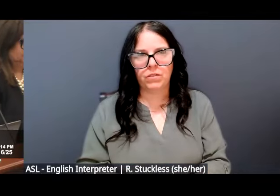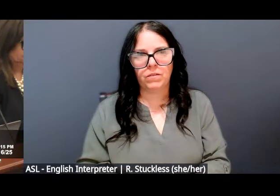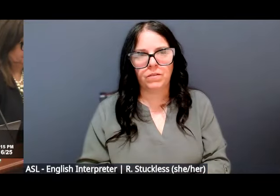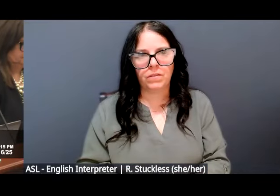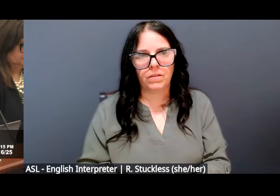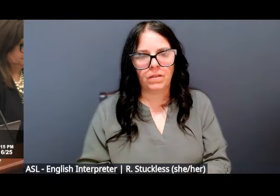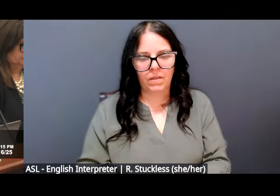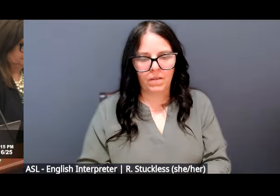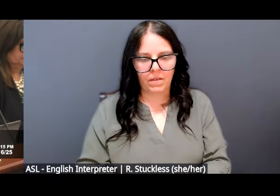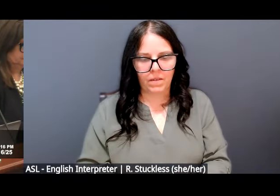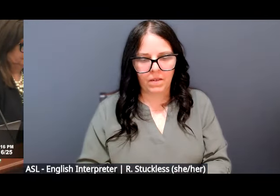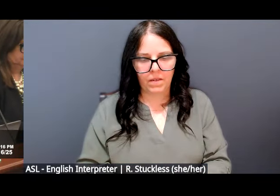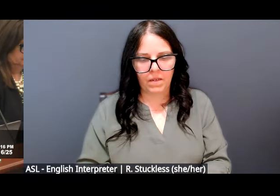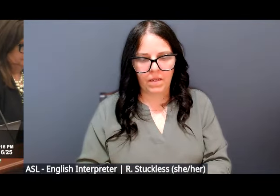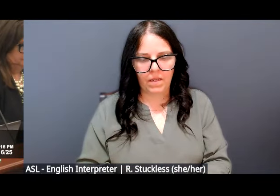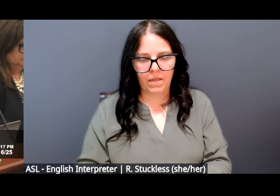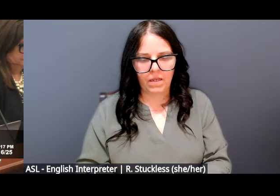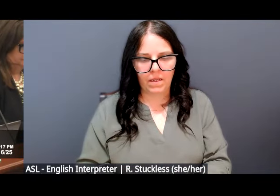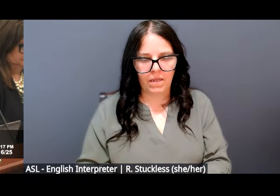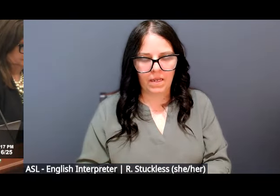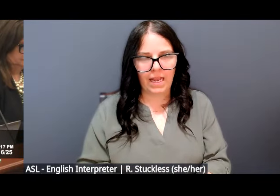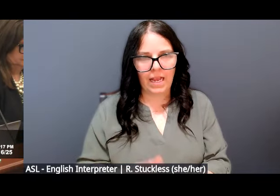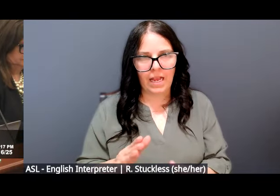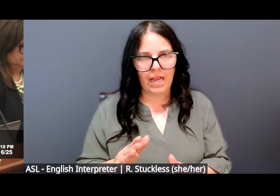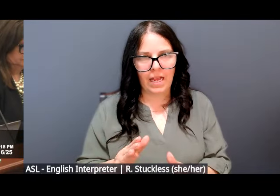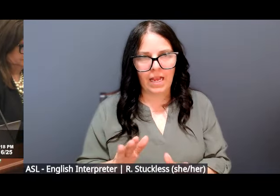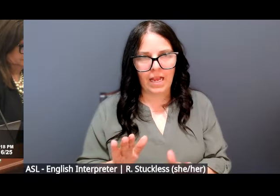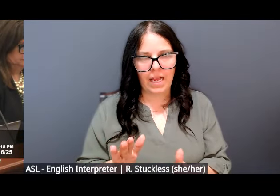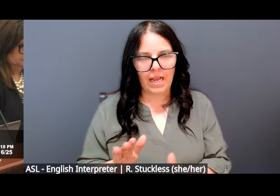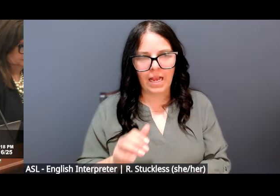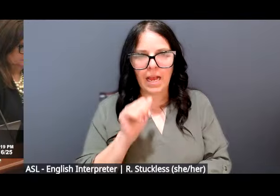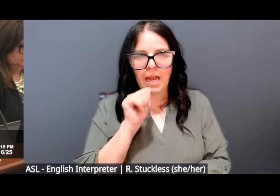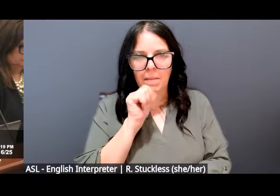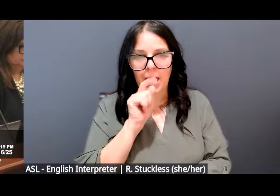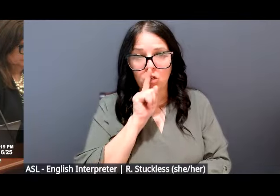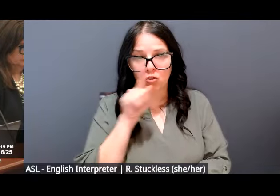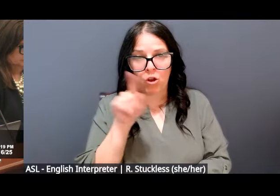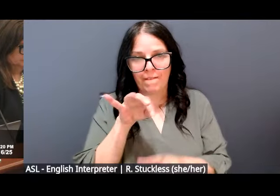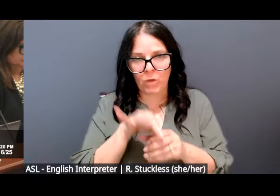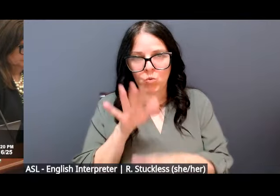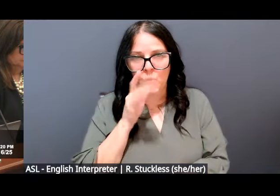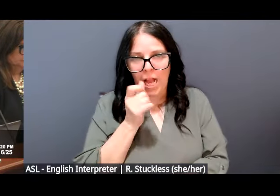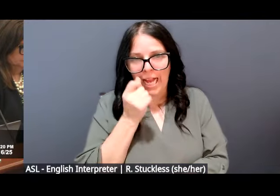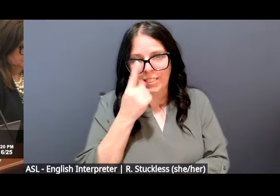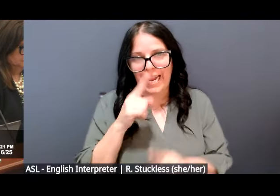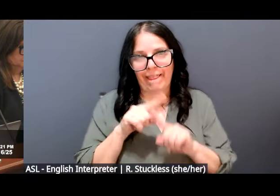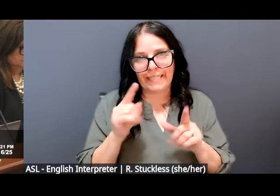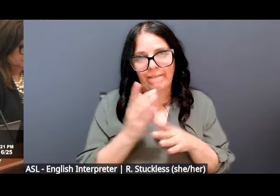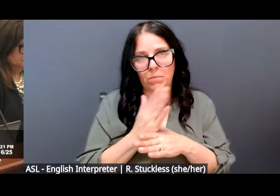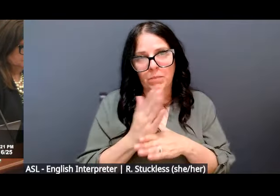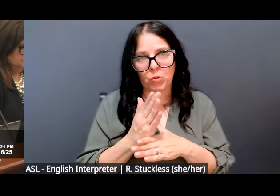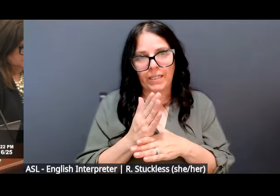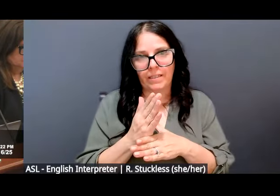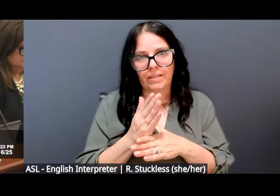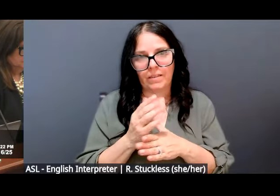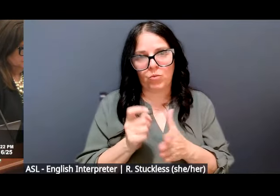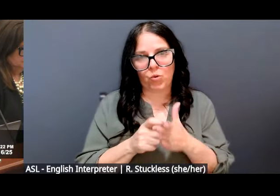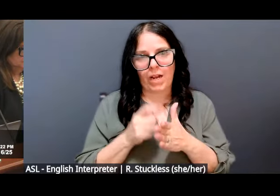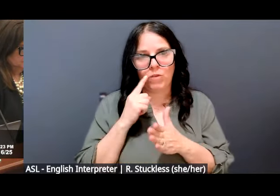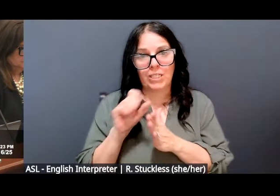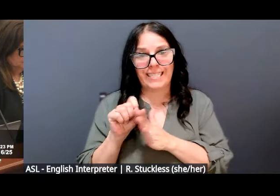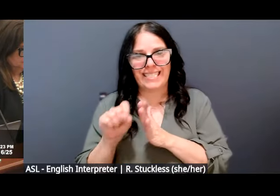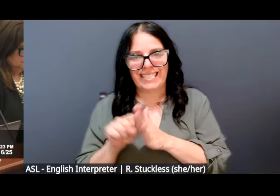that they would understand the difference between requiring this for state and local elections and for